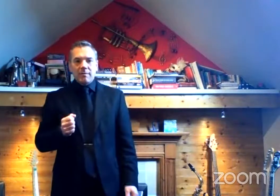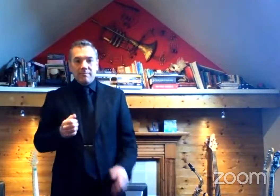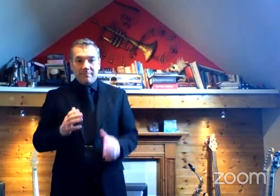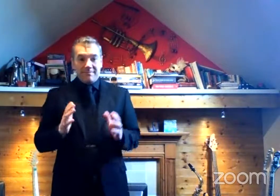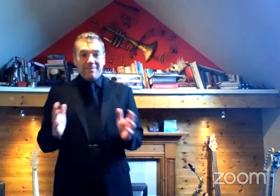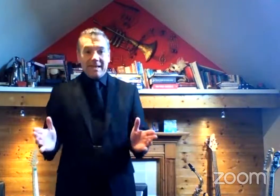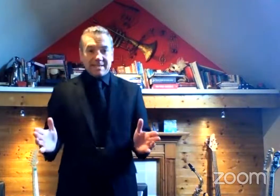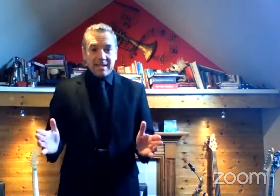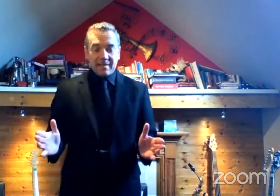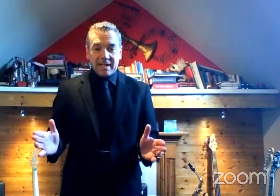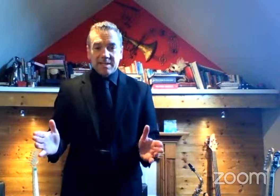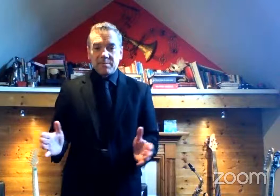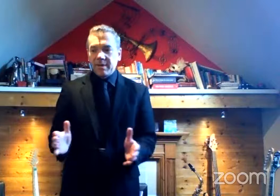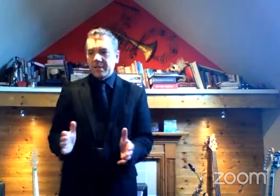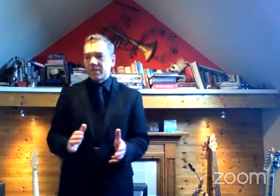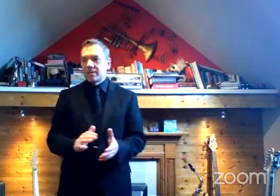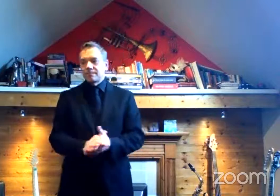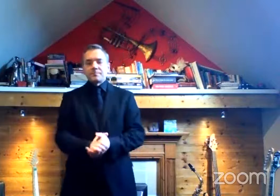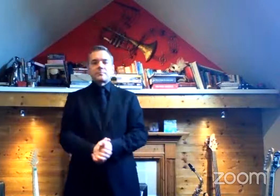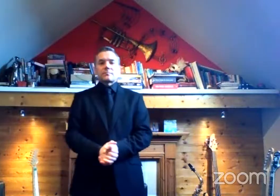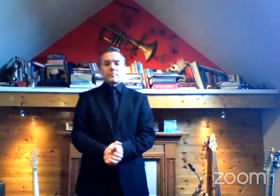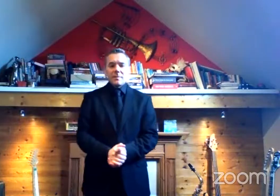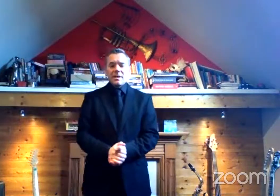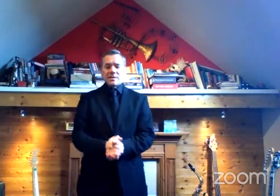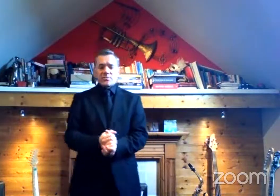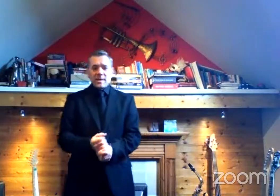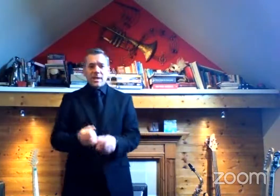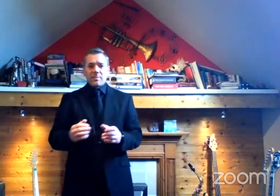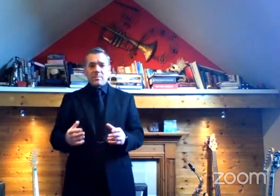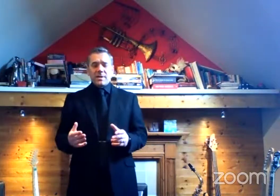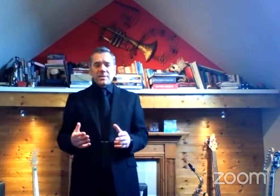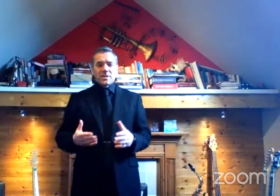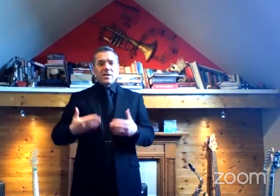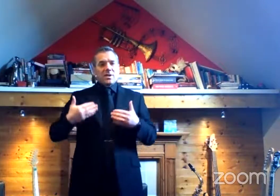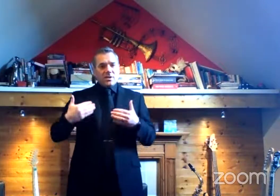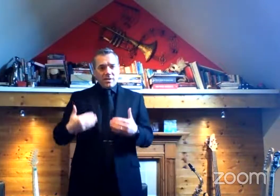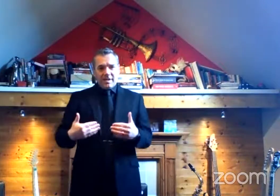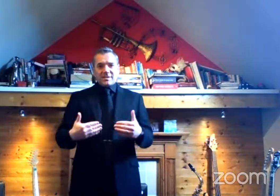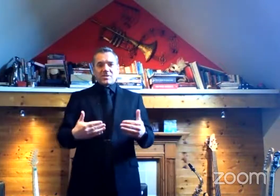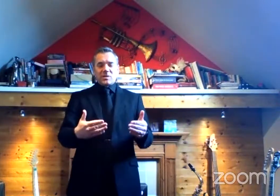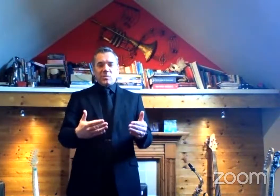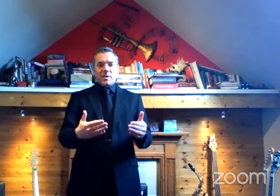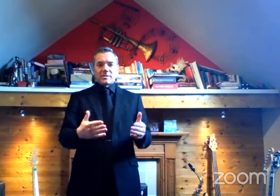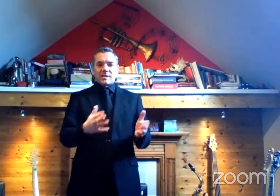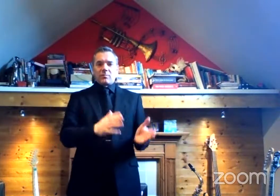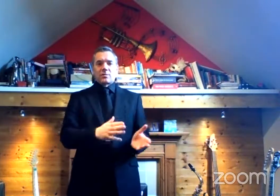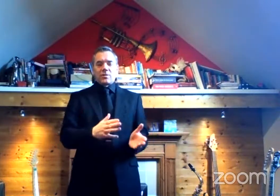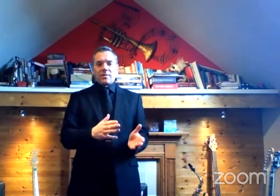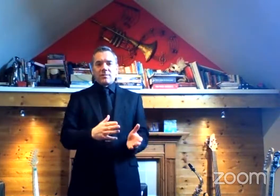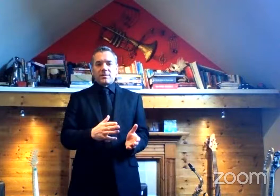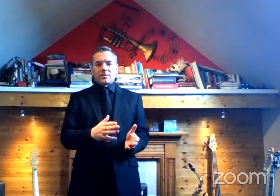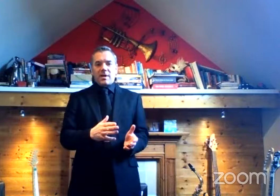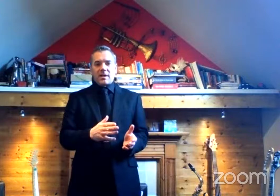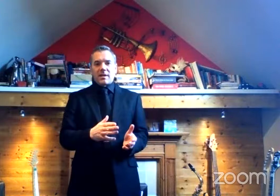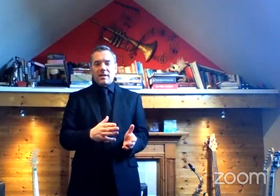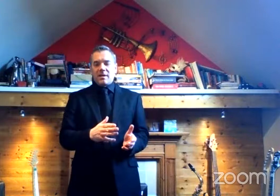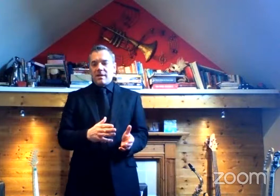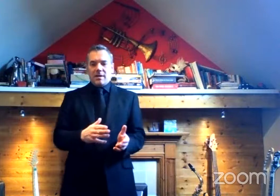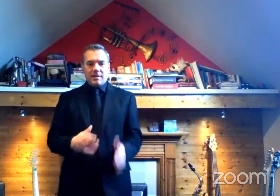Okay, that's it, that's the bridge. Let's recap the bridge at slow pace and then we'll try it with the track.